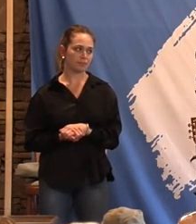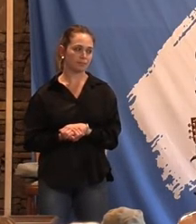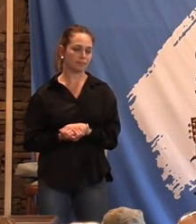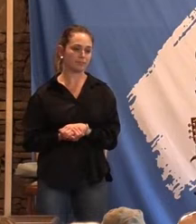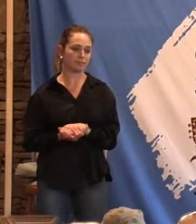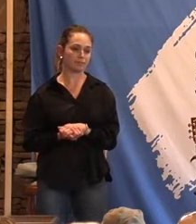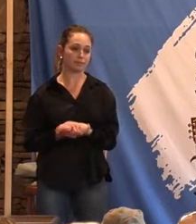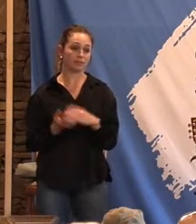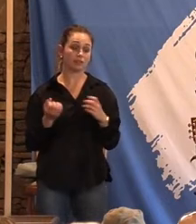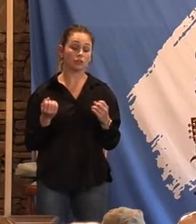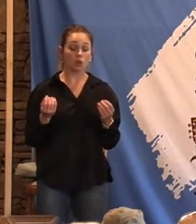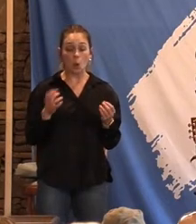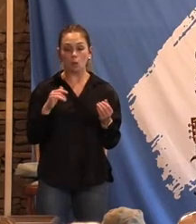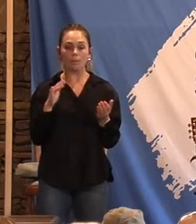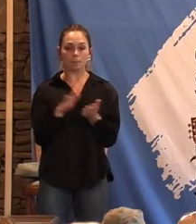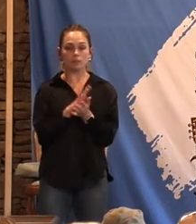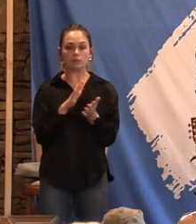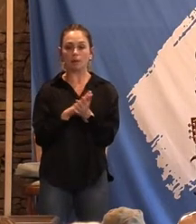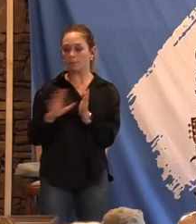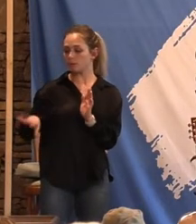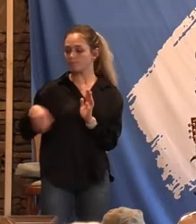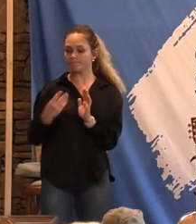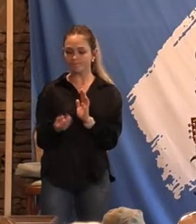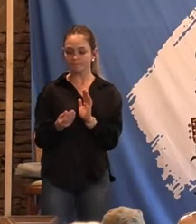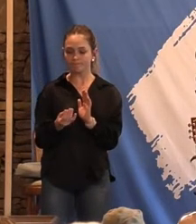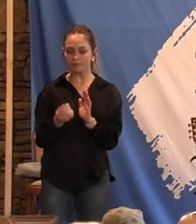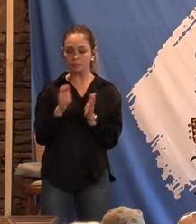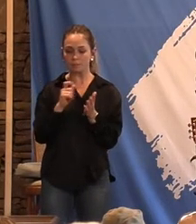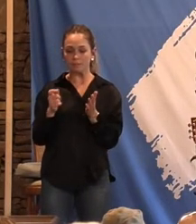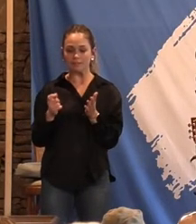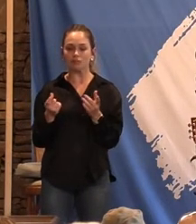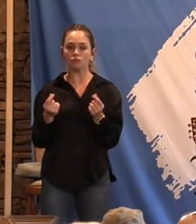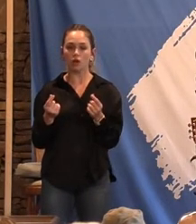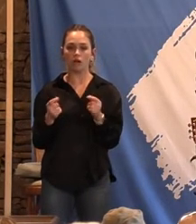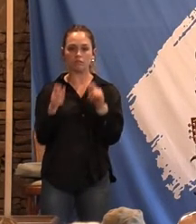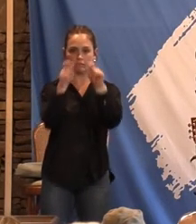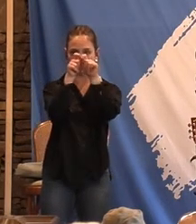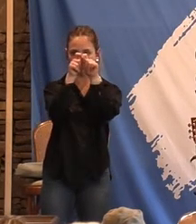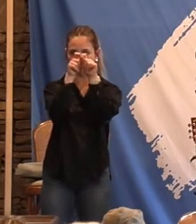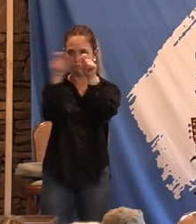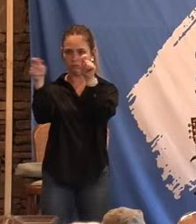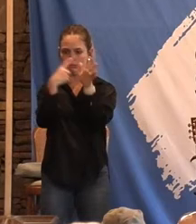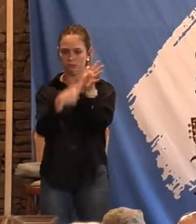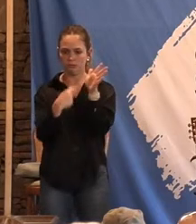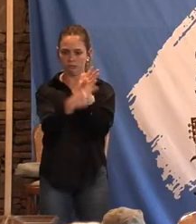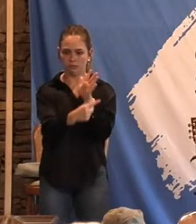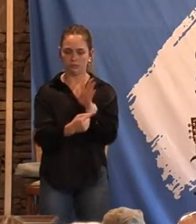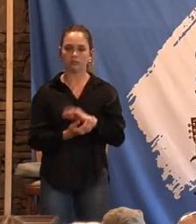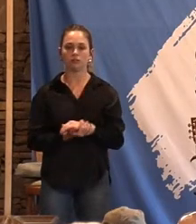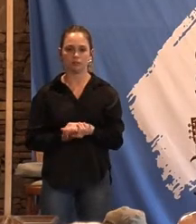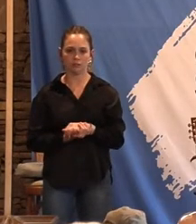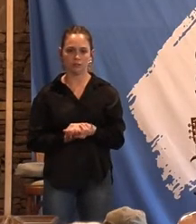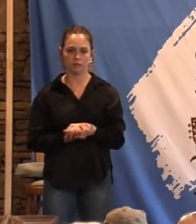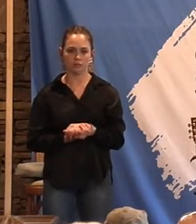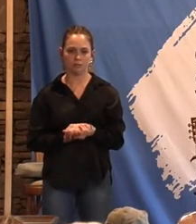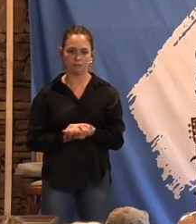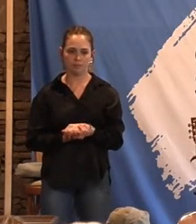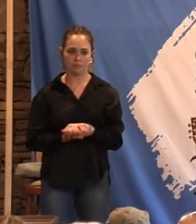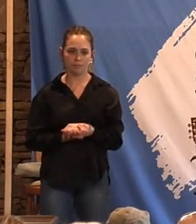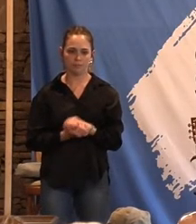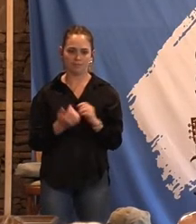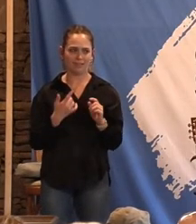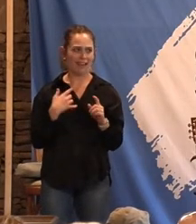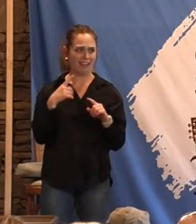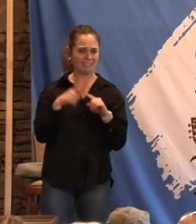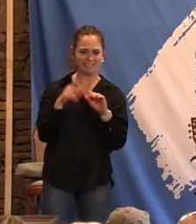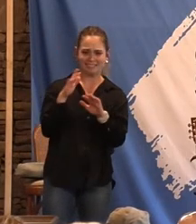So I got out that piece of paper and a pencil, and I crossed that rock-a-bye baby thing off the list. I